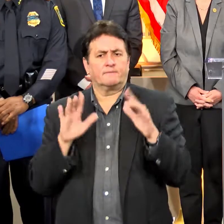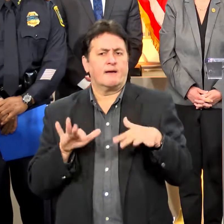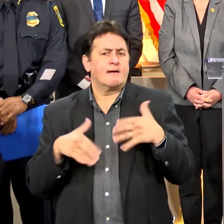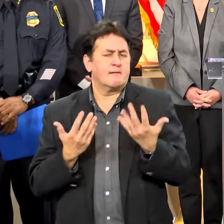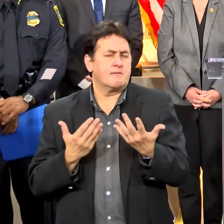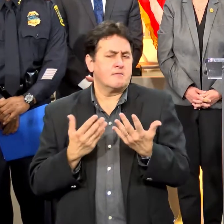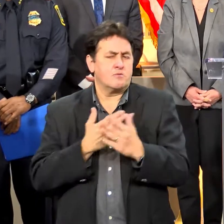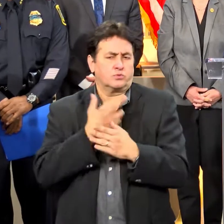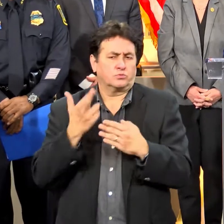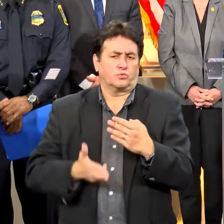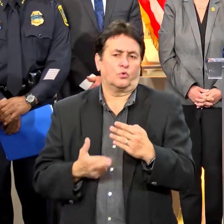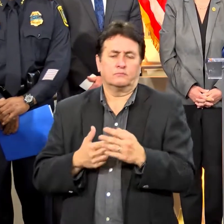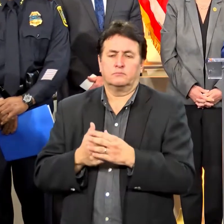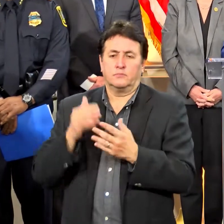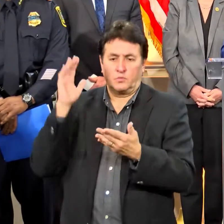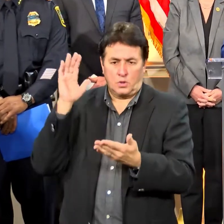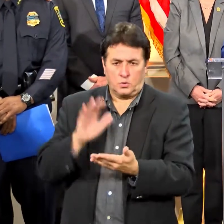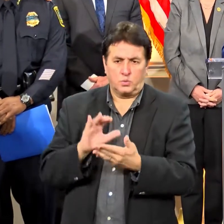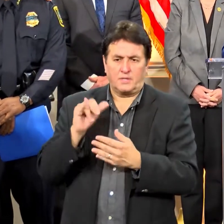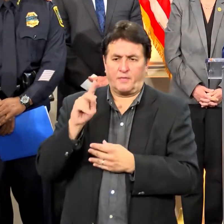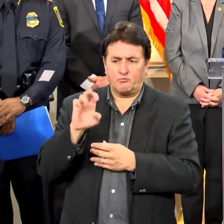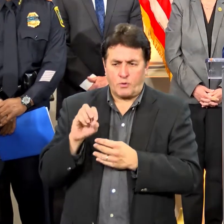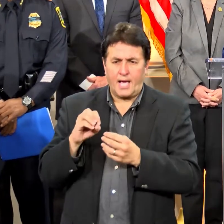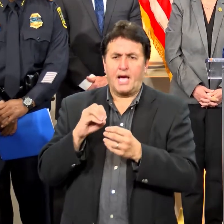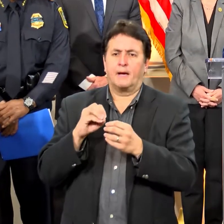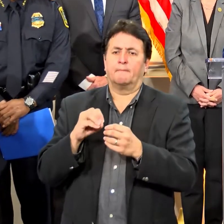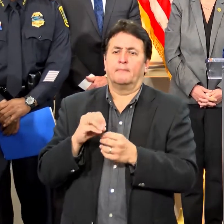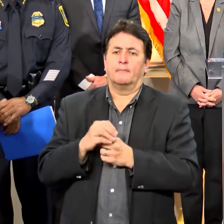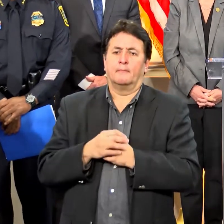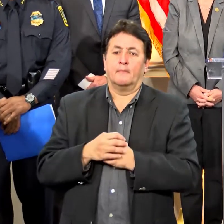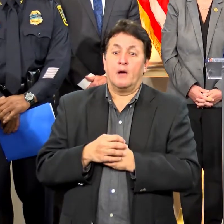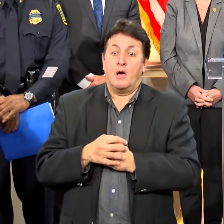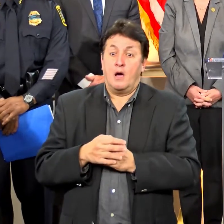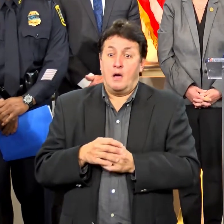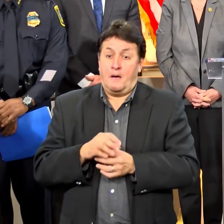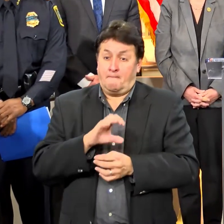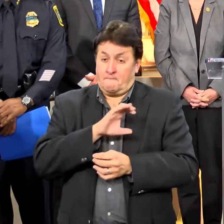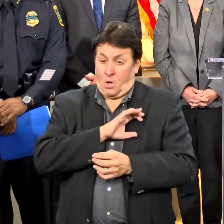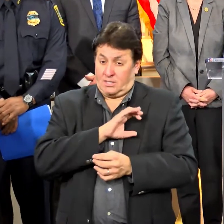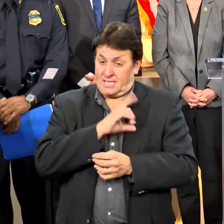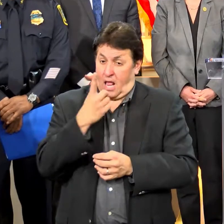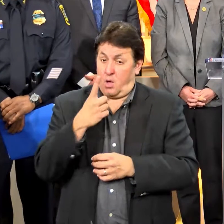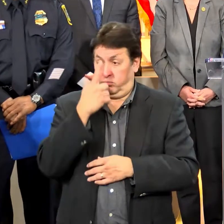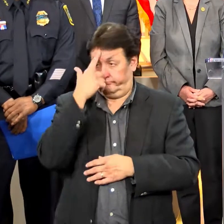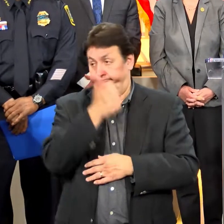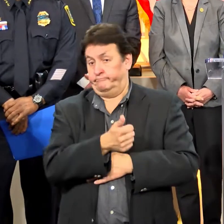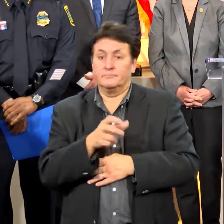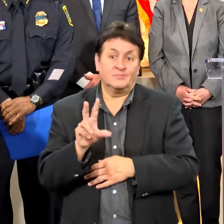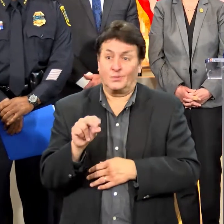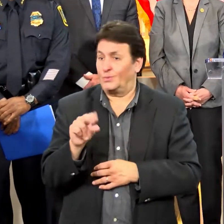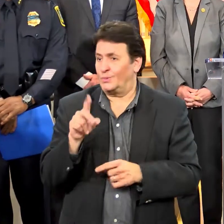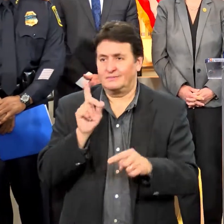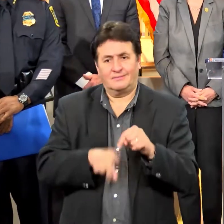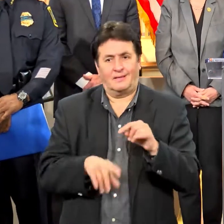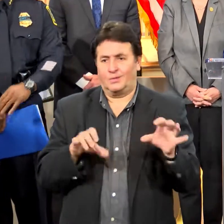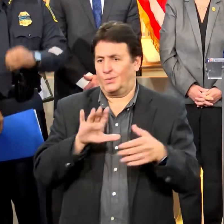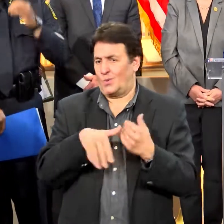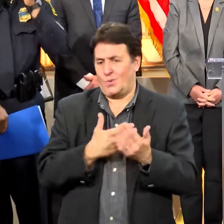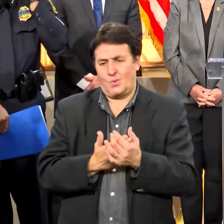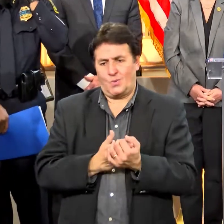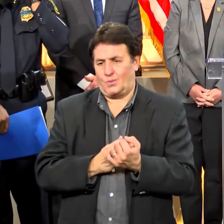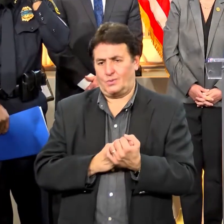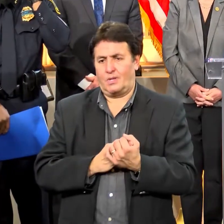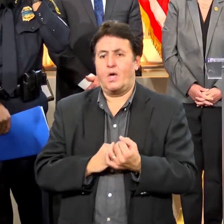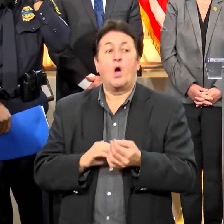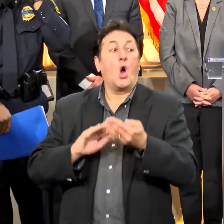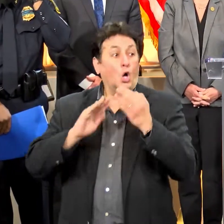The police cannot do it alone. The community has a role to play, and community leaders